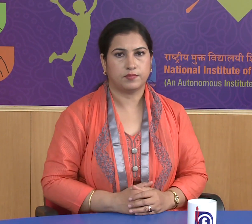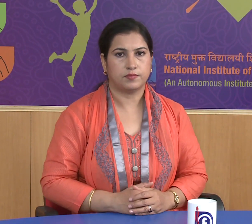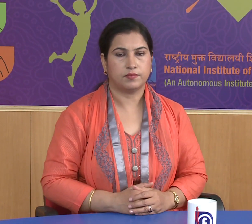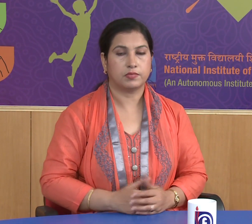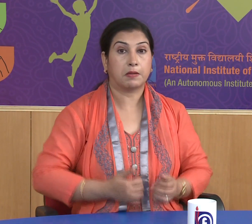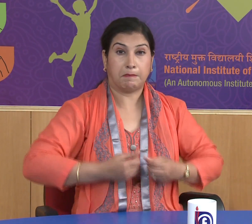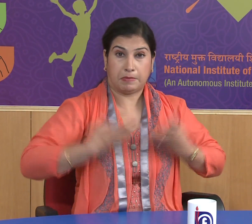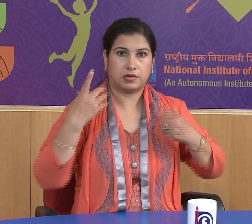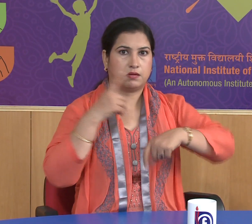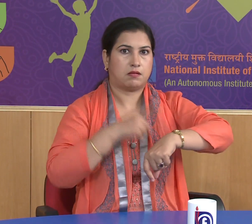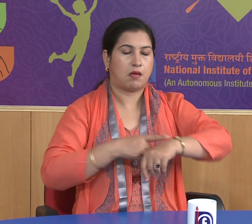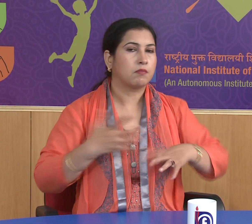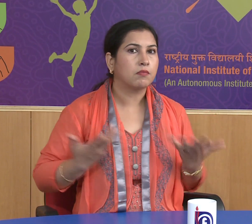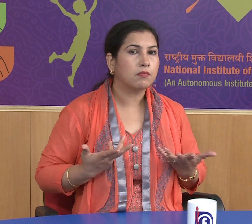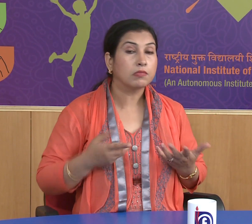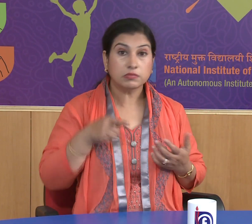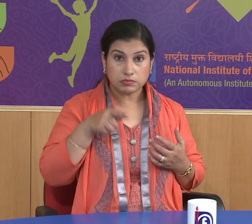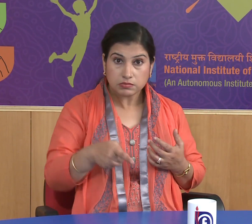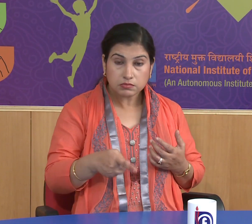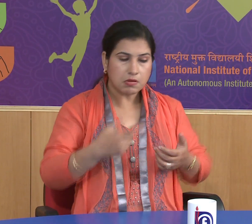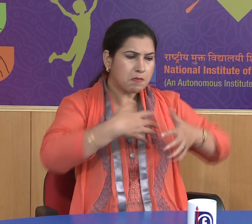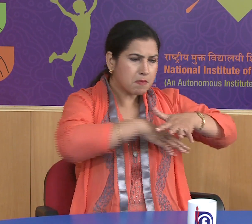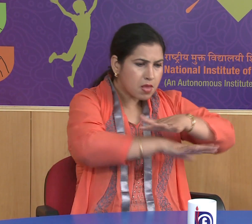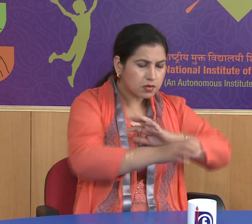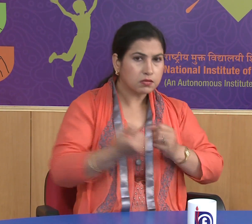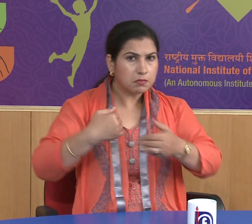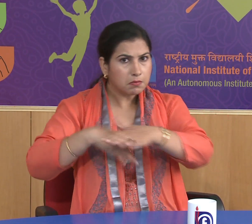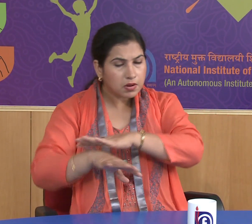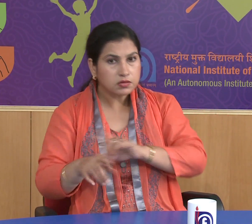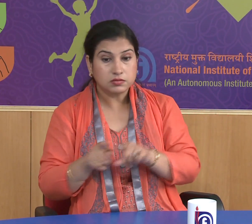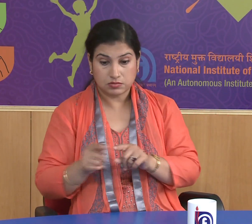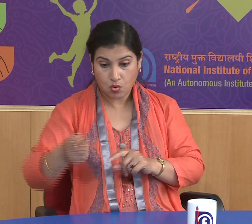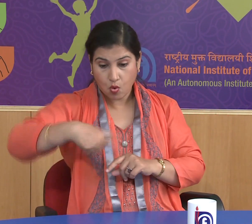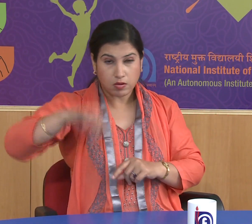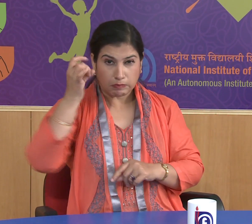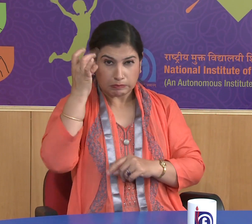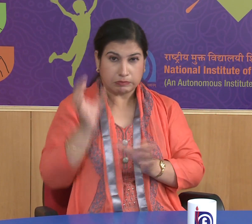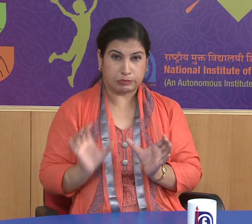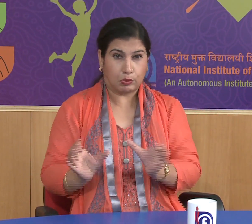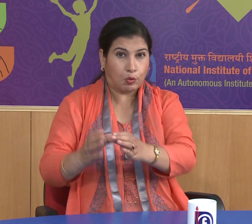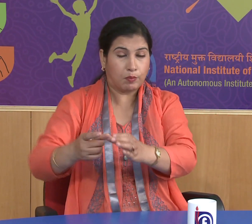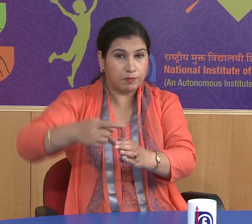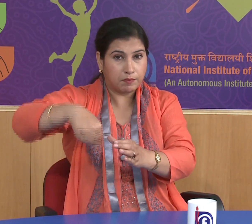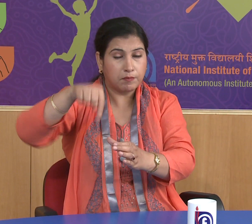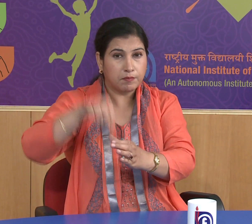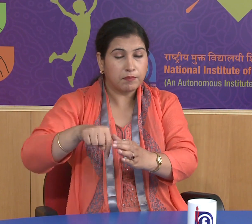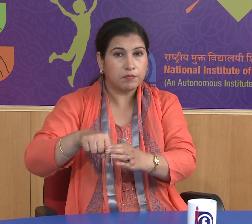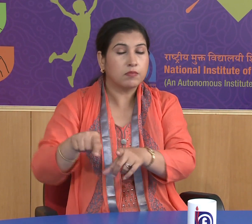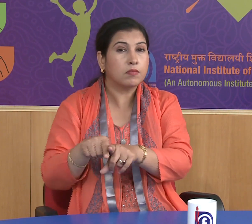Many times, such insurgent groups take help